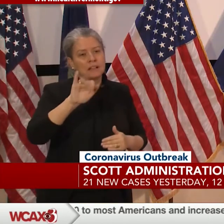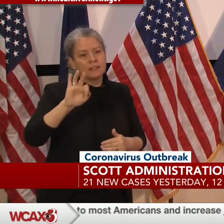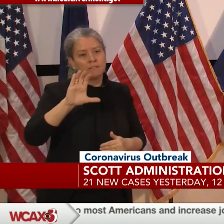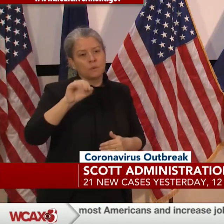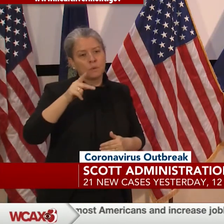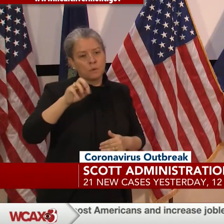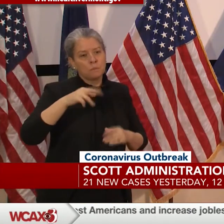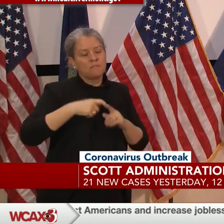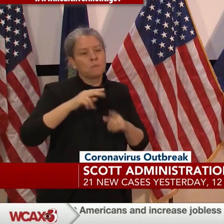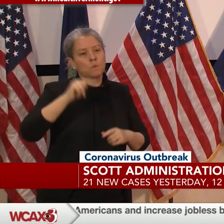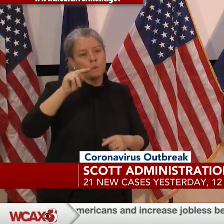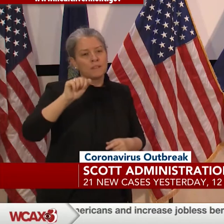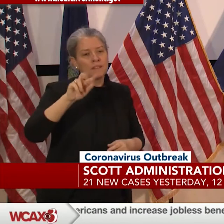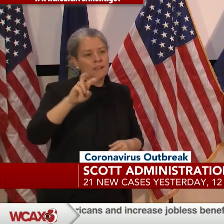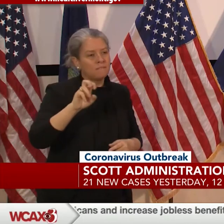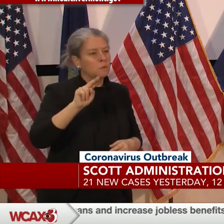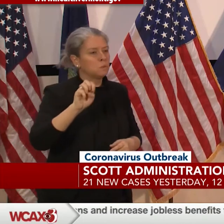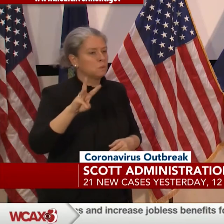Avenue News.